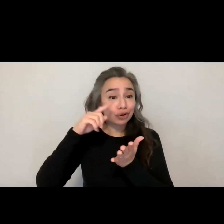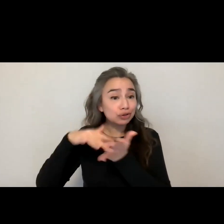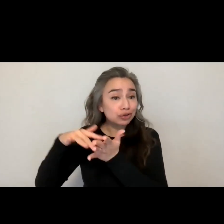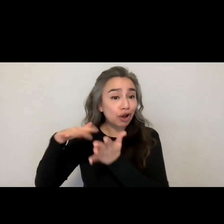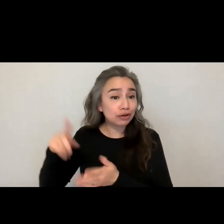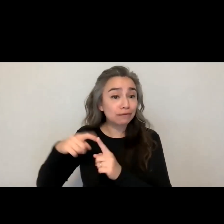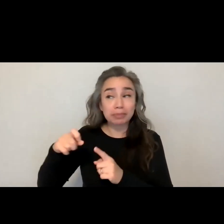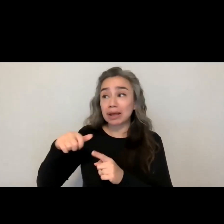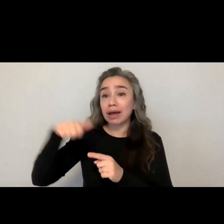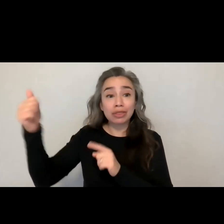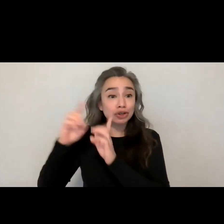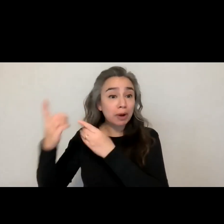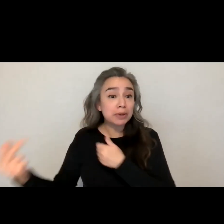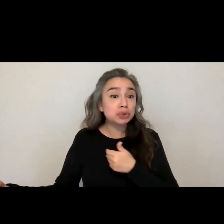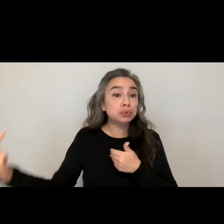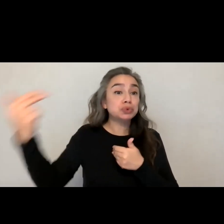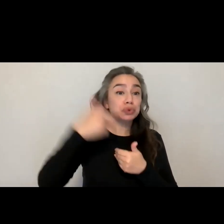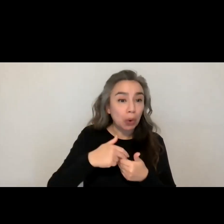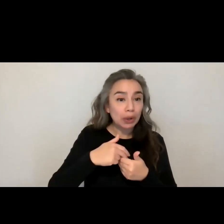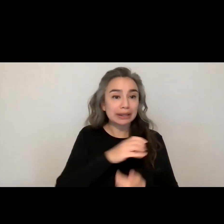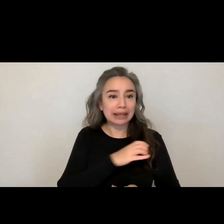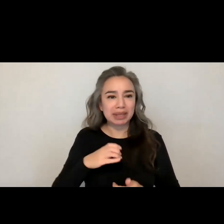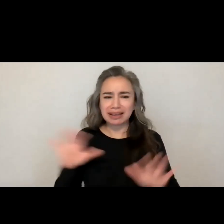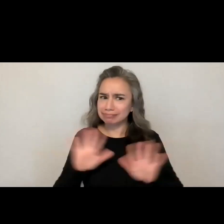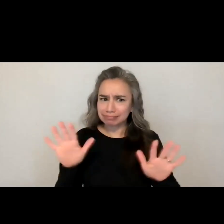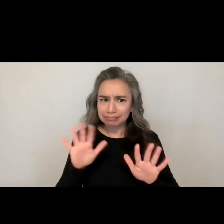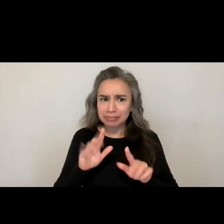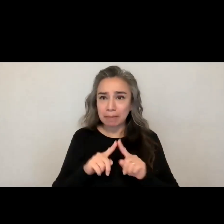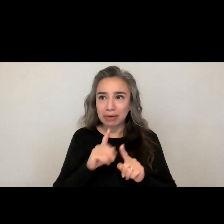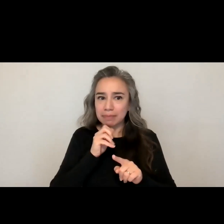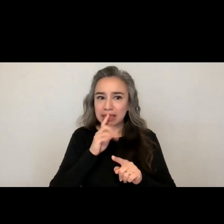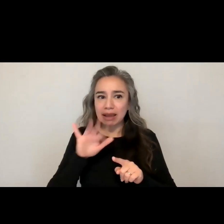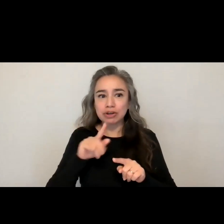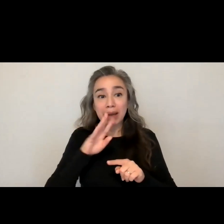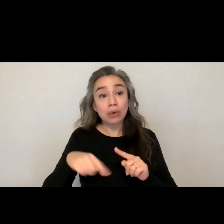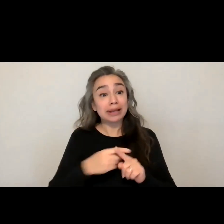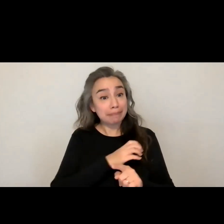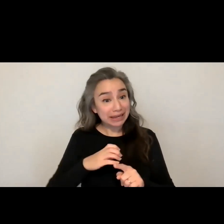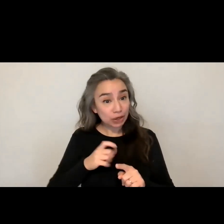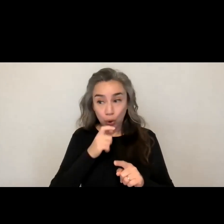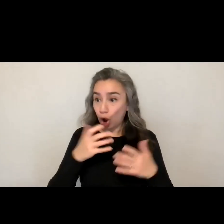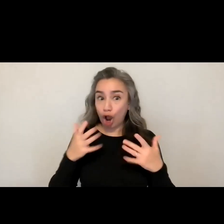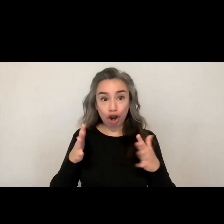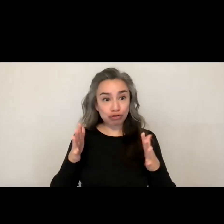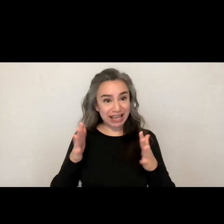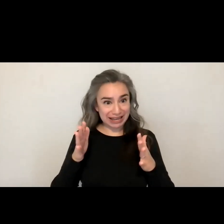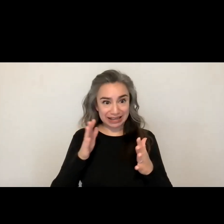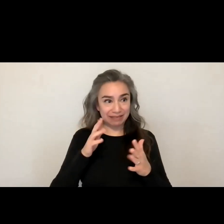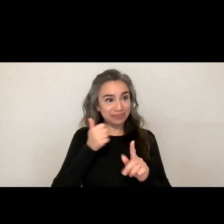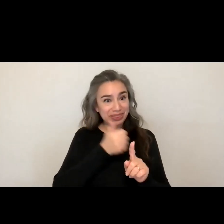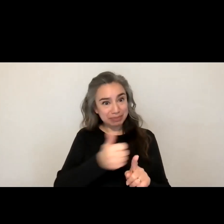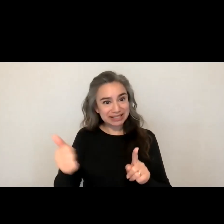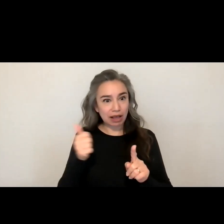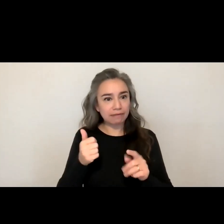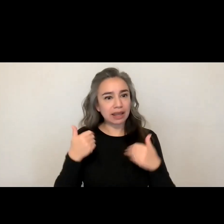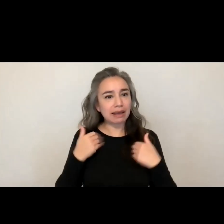who joins the committee, but truly having those departments, those committees that are comprised of people at the core from different